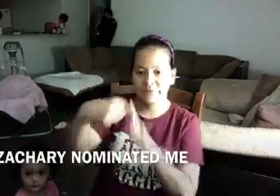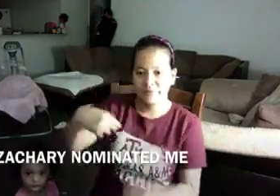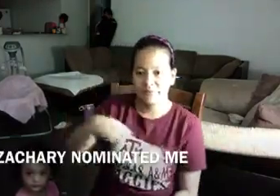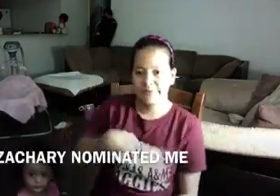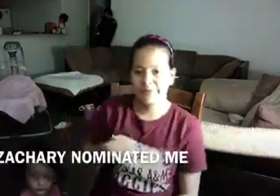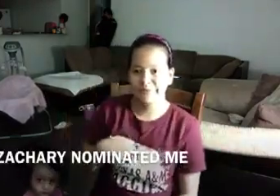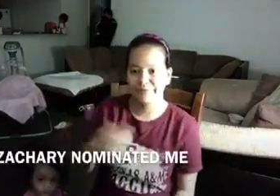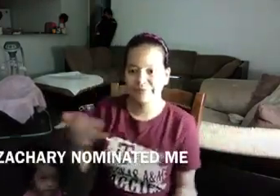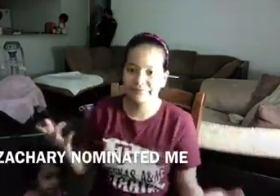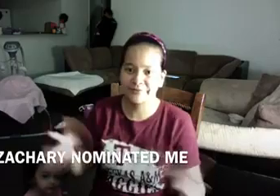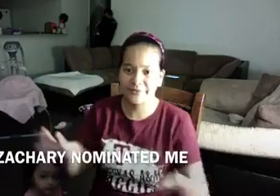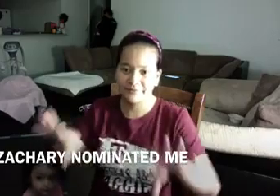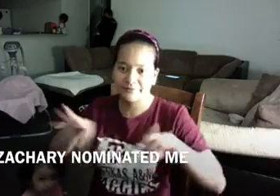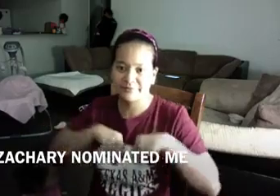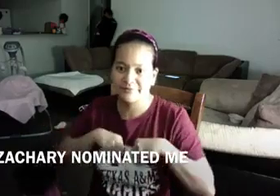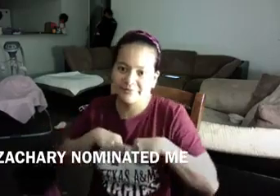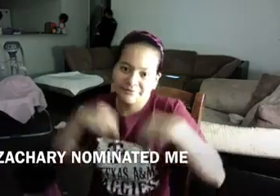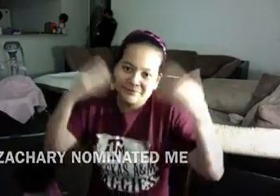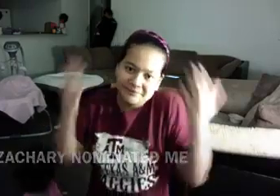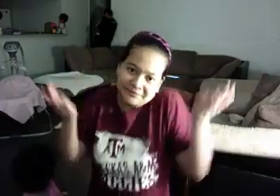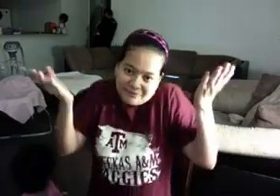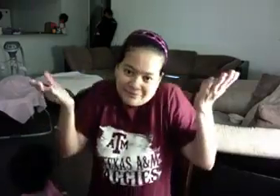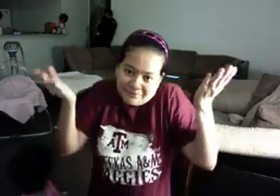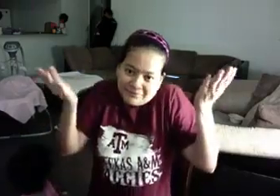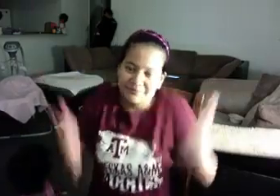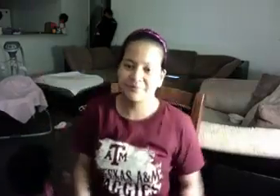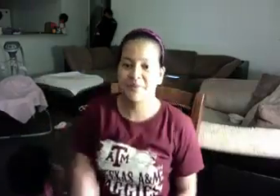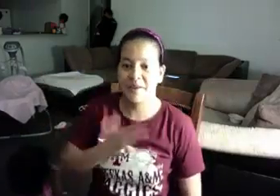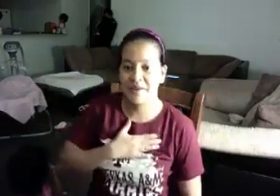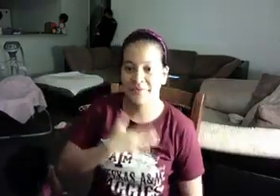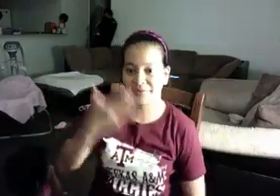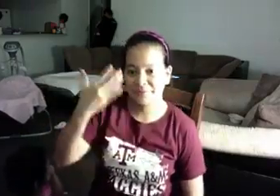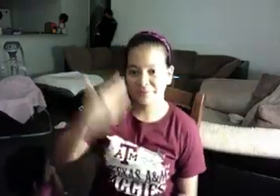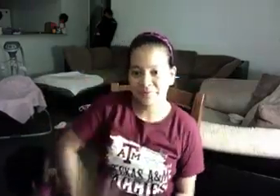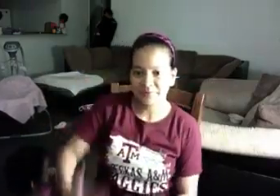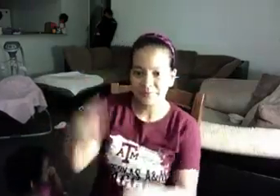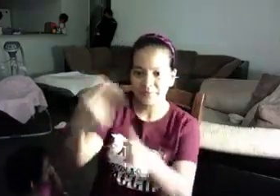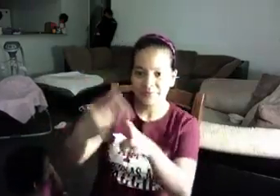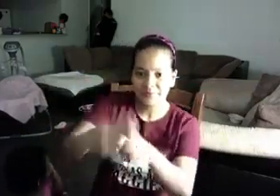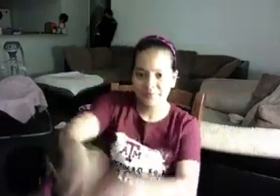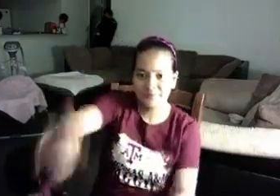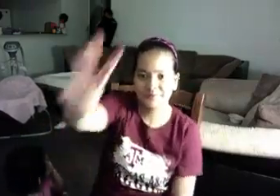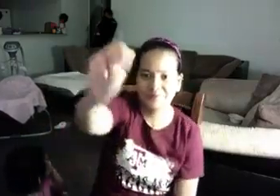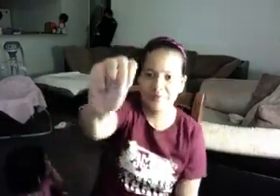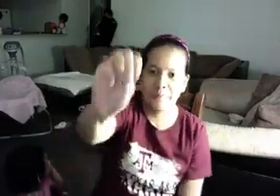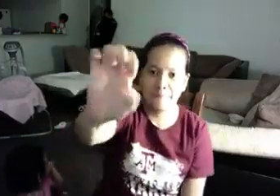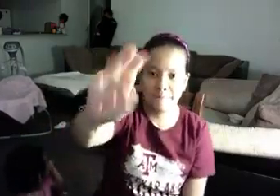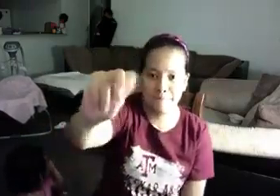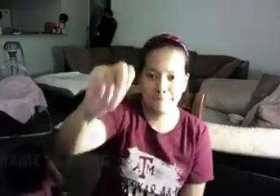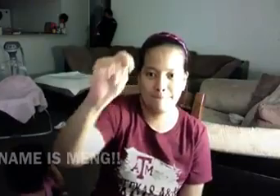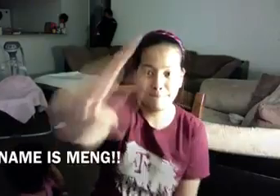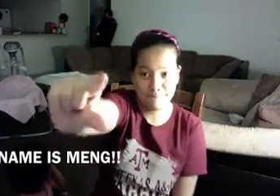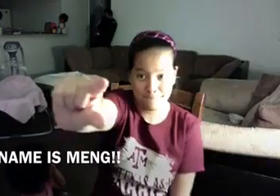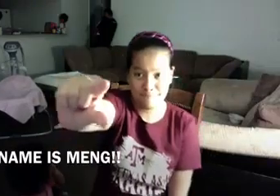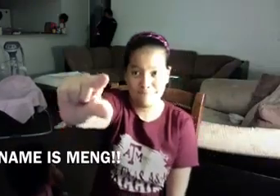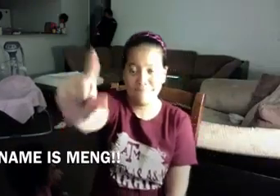say bye. Oh, okay. Oh, yeah, yeah, set, set, set, set, set,